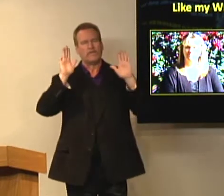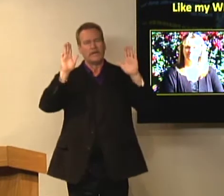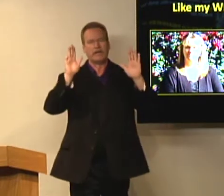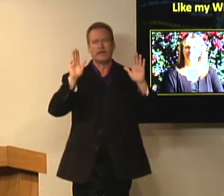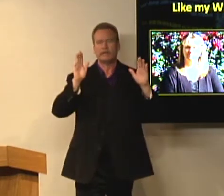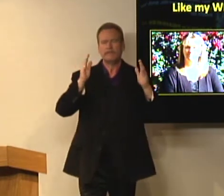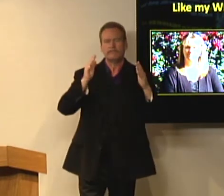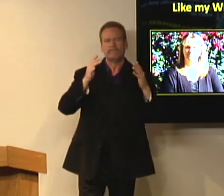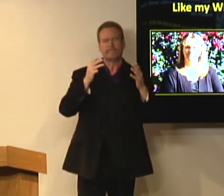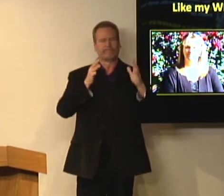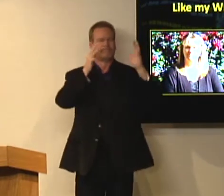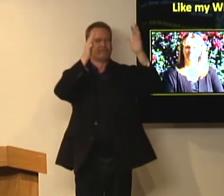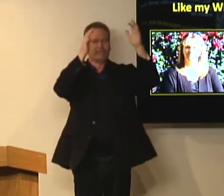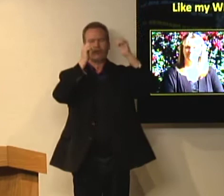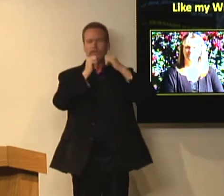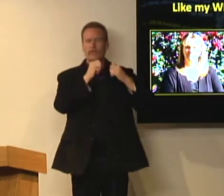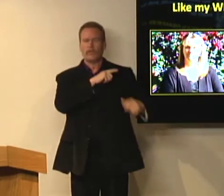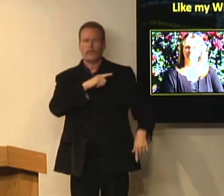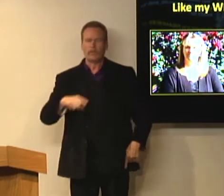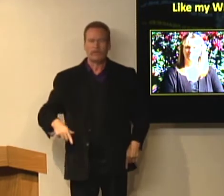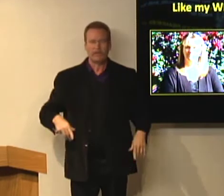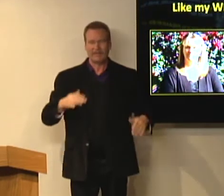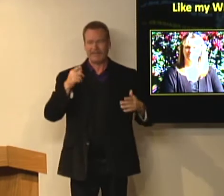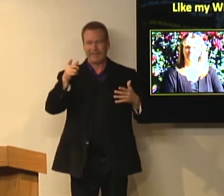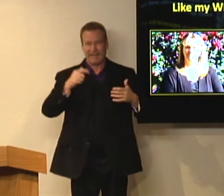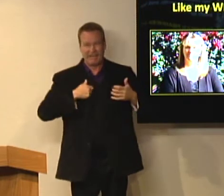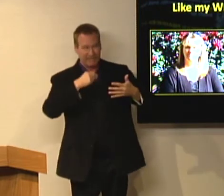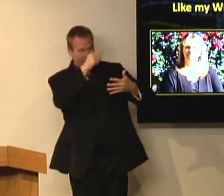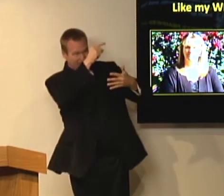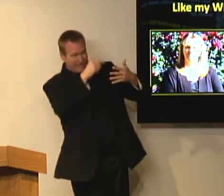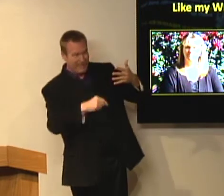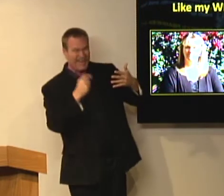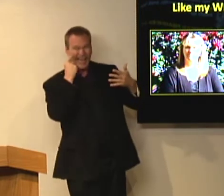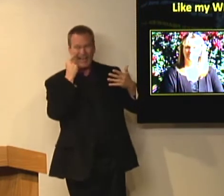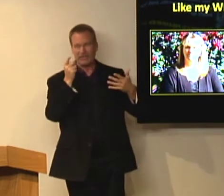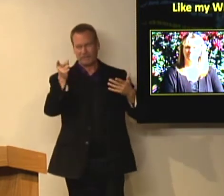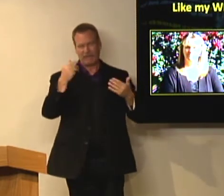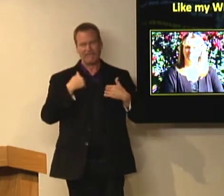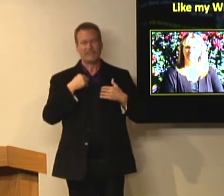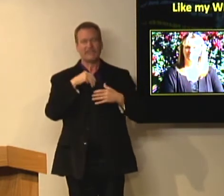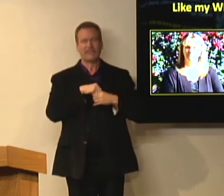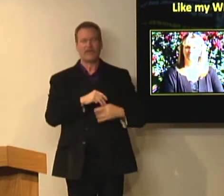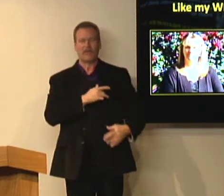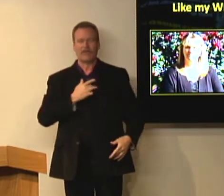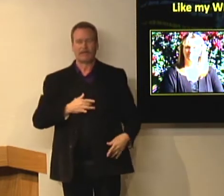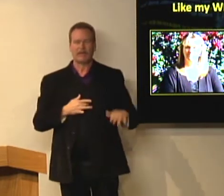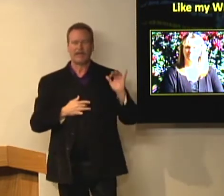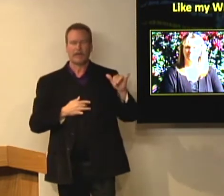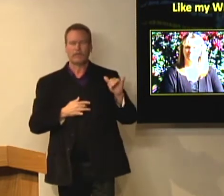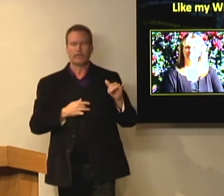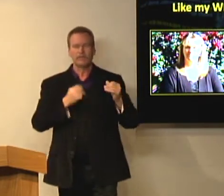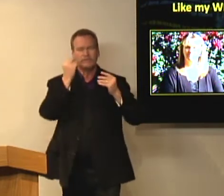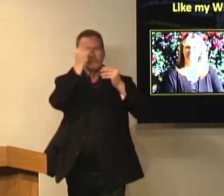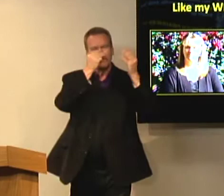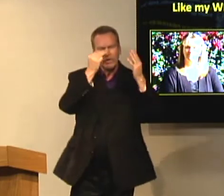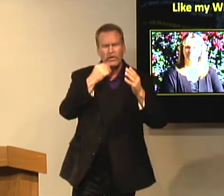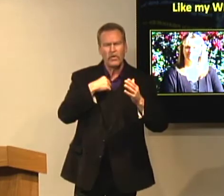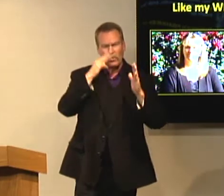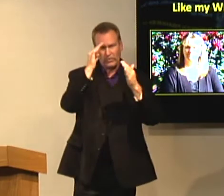our children and the grandchildren and everything. She praises the Lord, and she